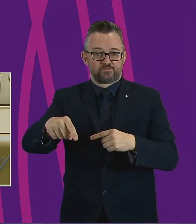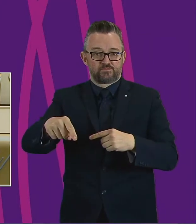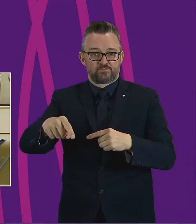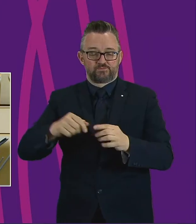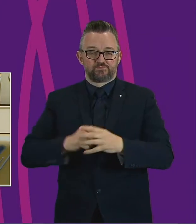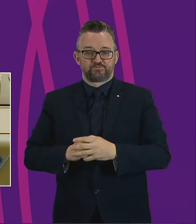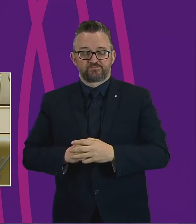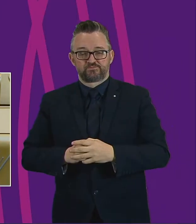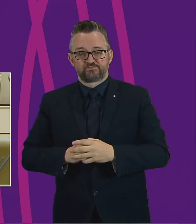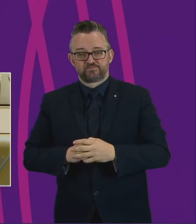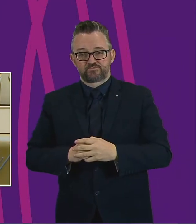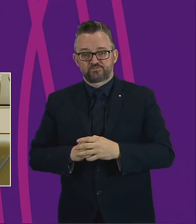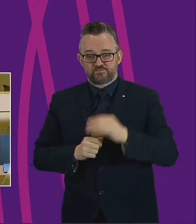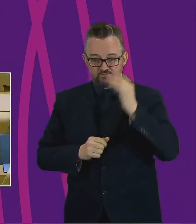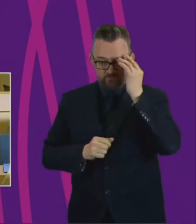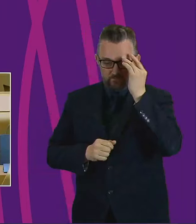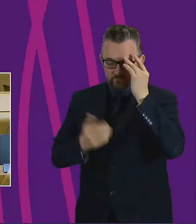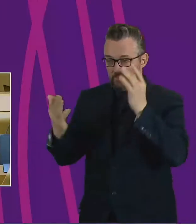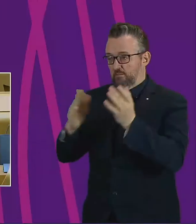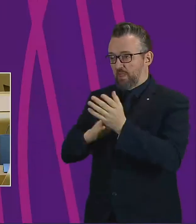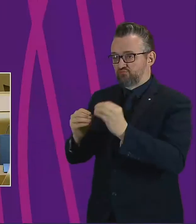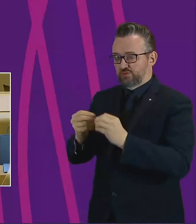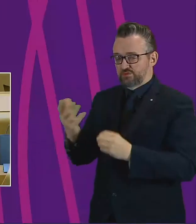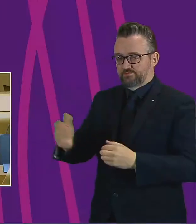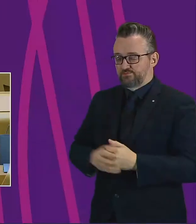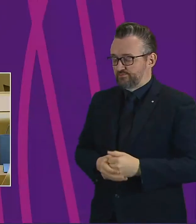date. Miles Briggs.